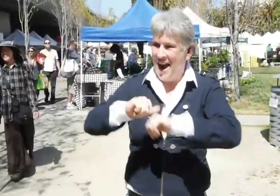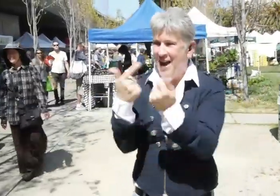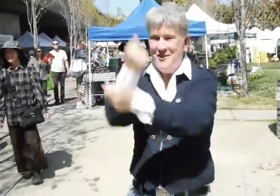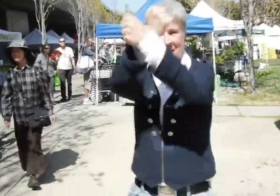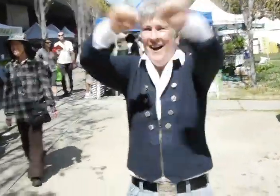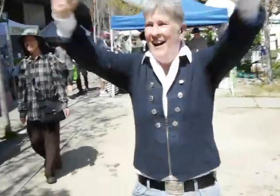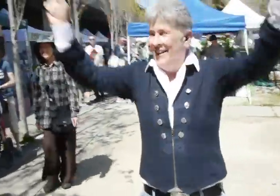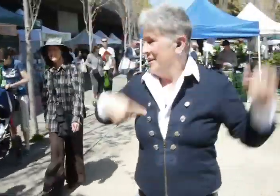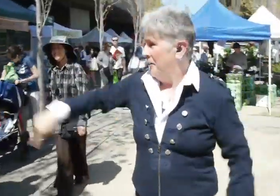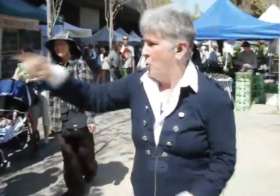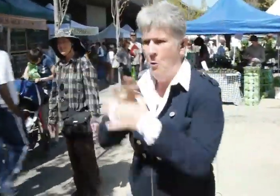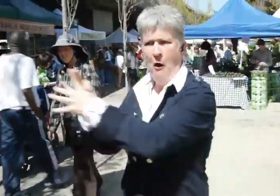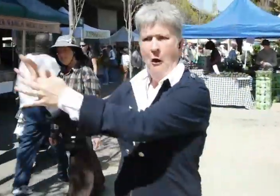the ones.